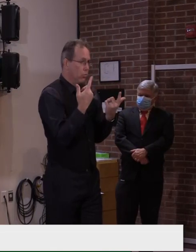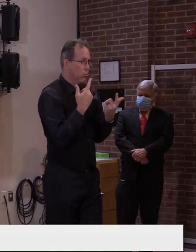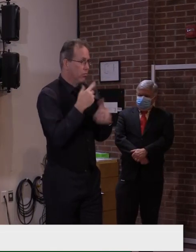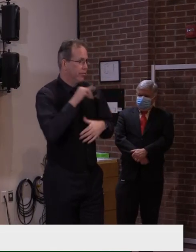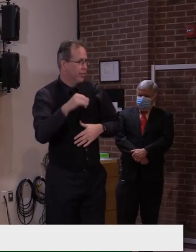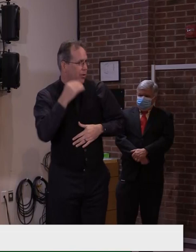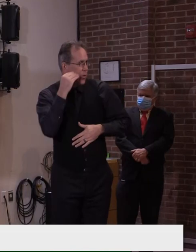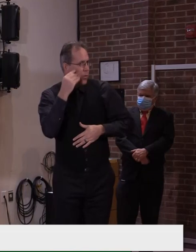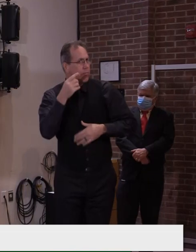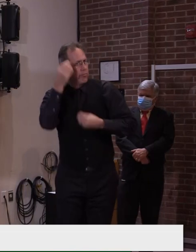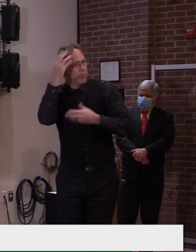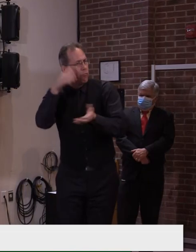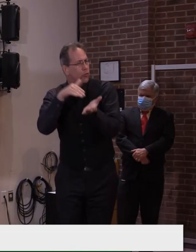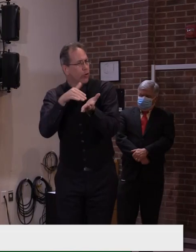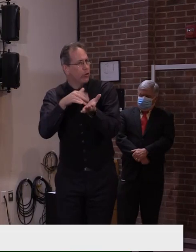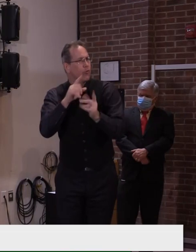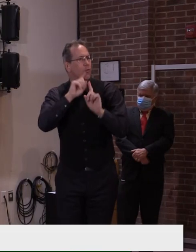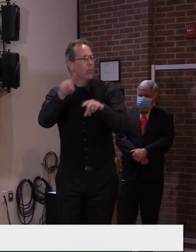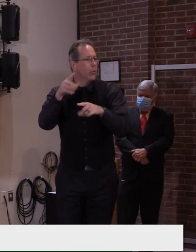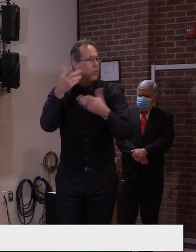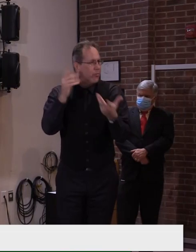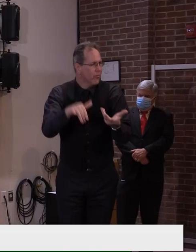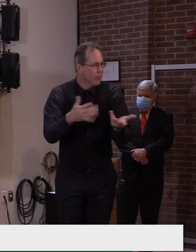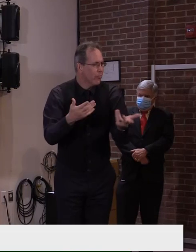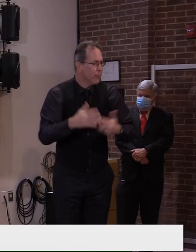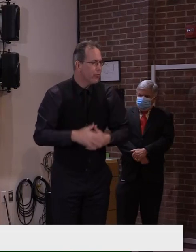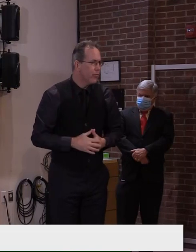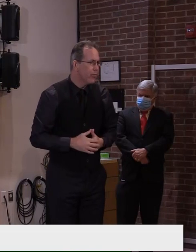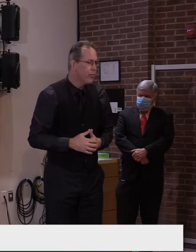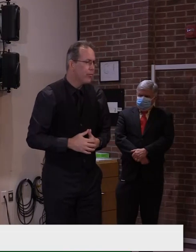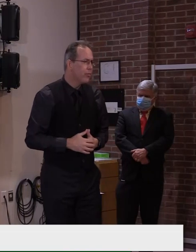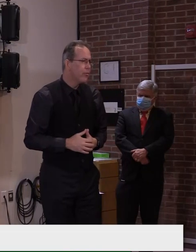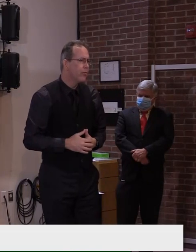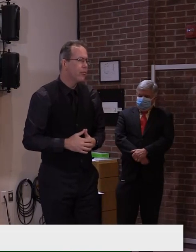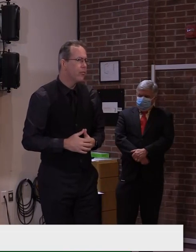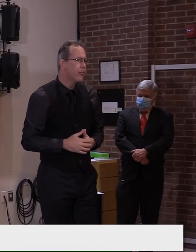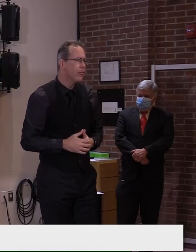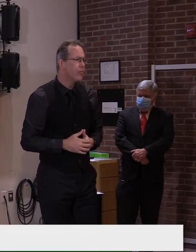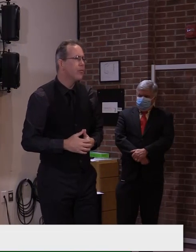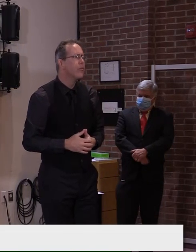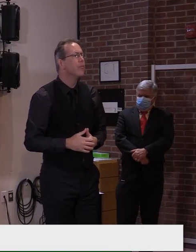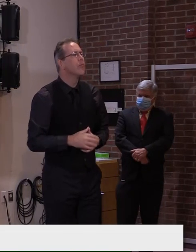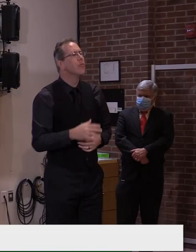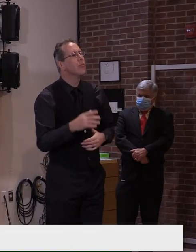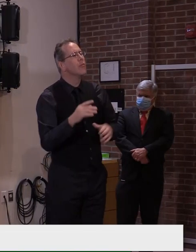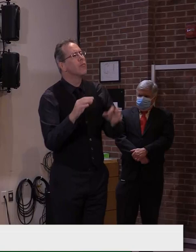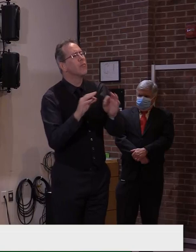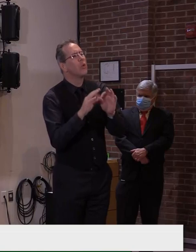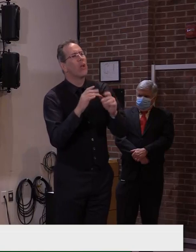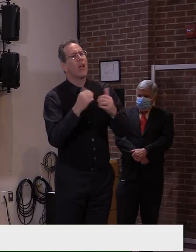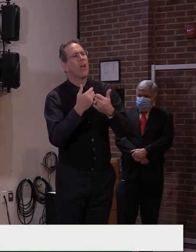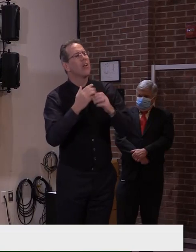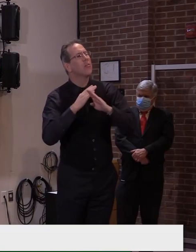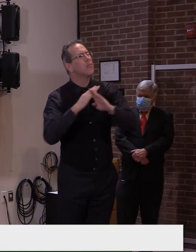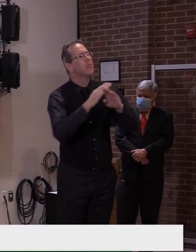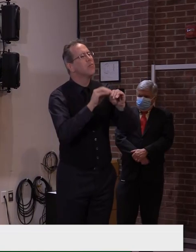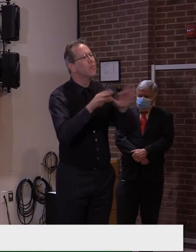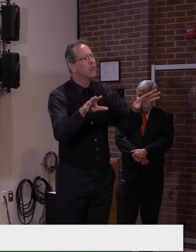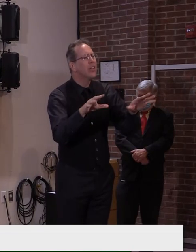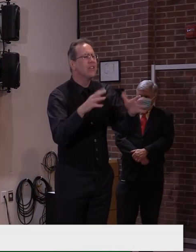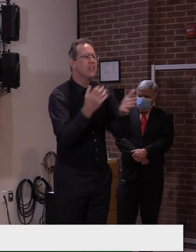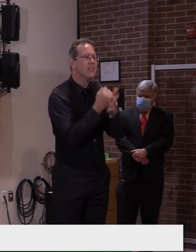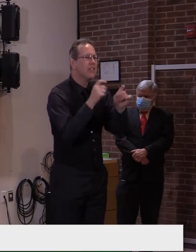data, the important part is that we're going to be able to stop the virus from spreading, and that's our goal. Dr.